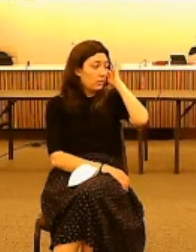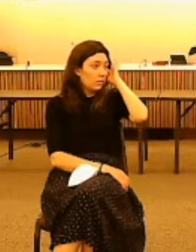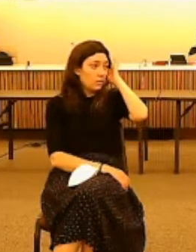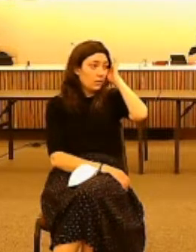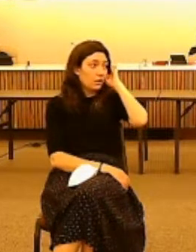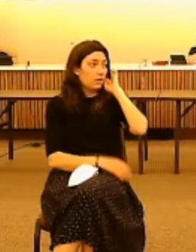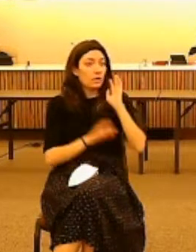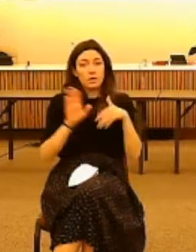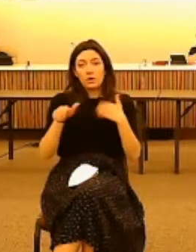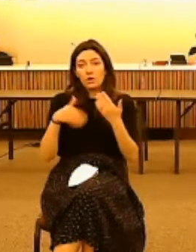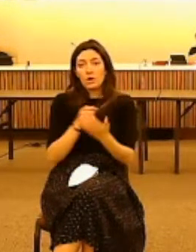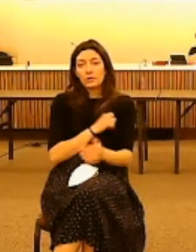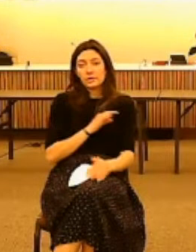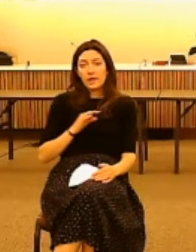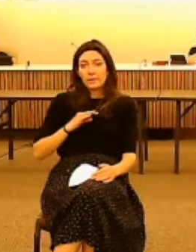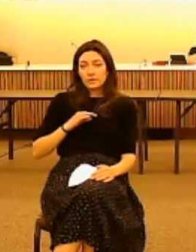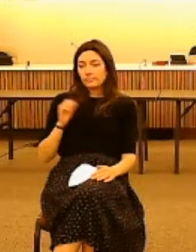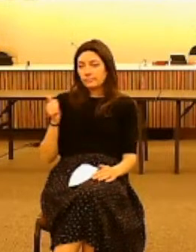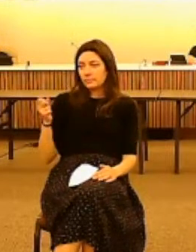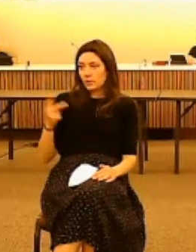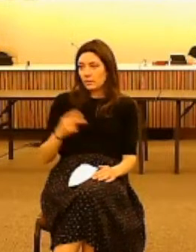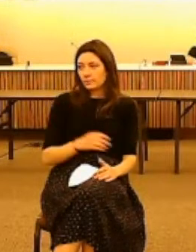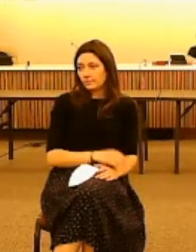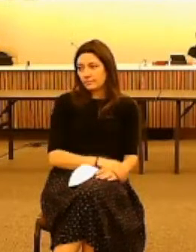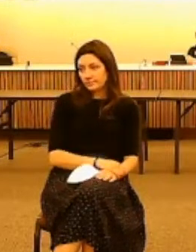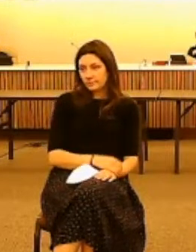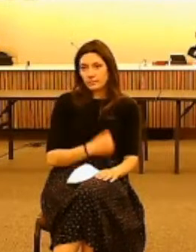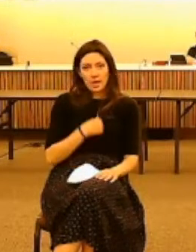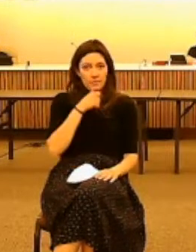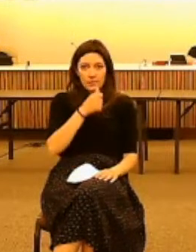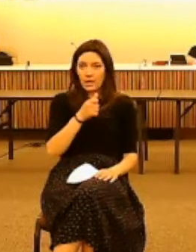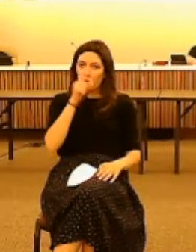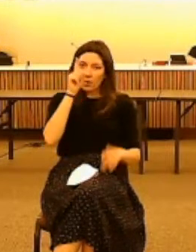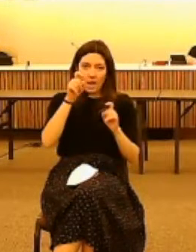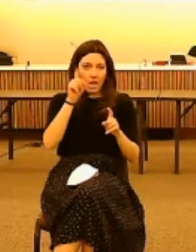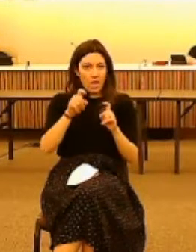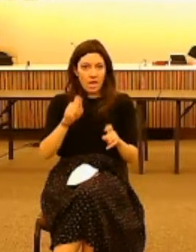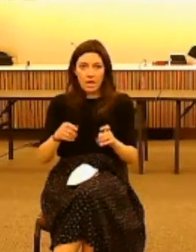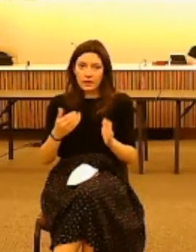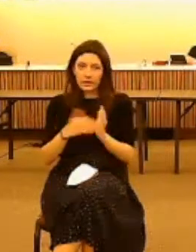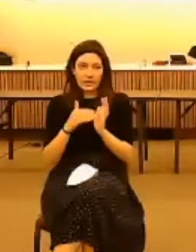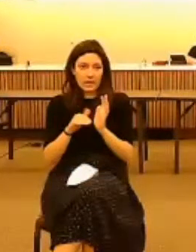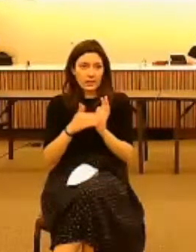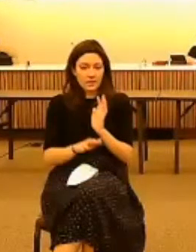All staff. Okay. And I'm not going to bother asking that question.